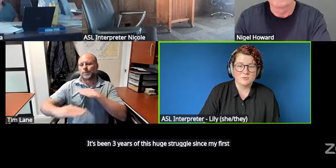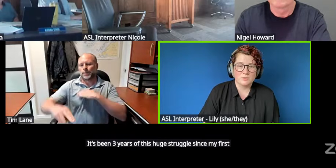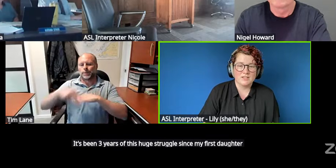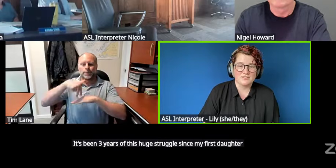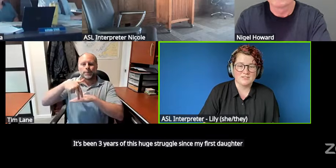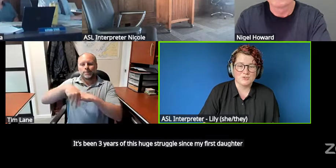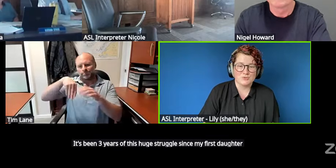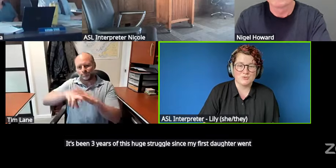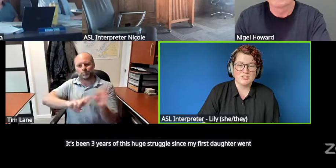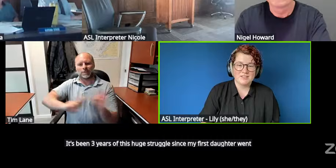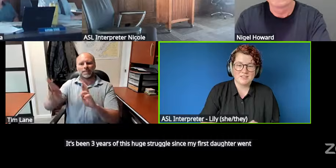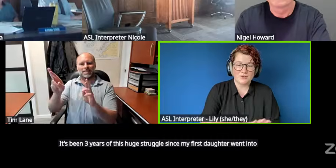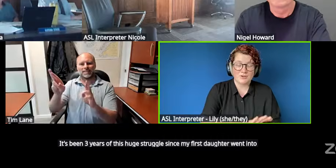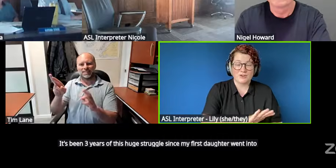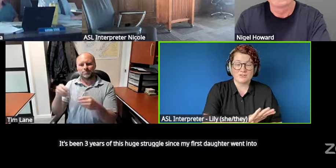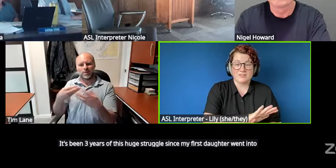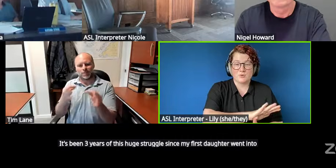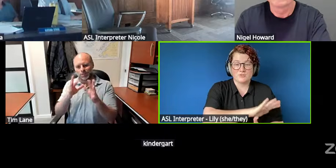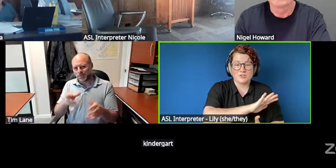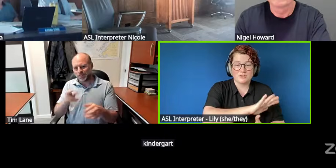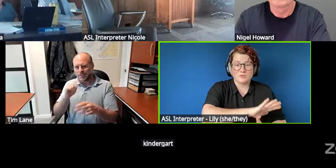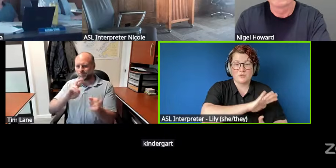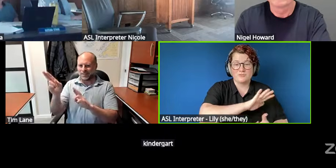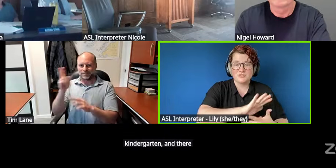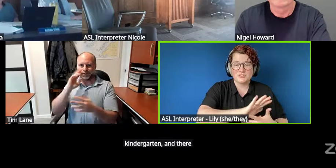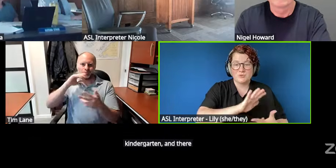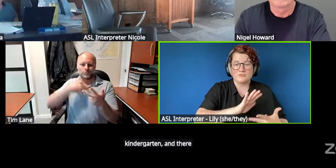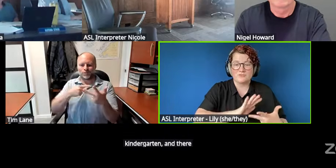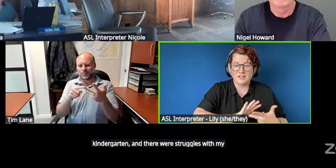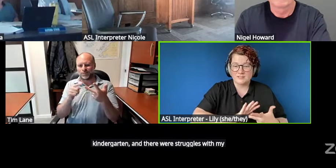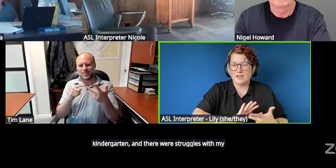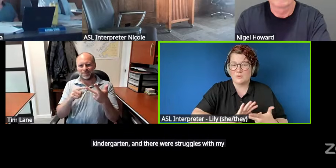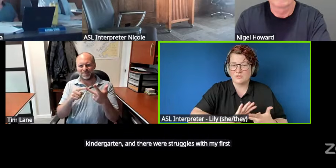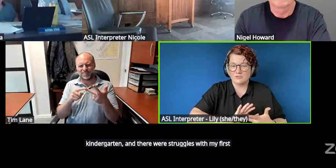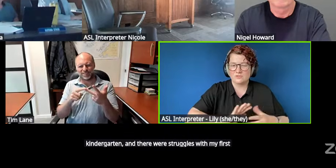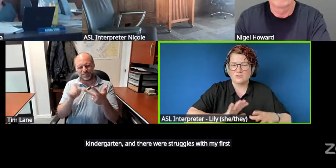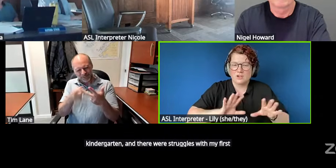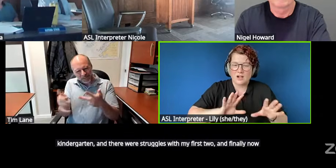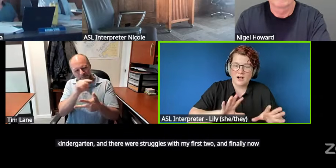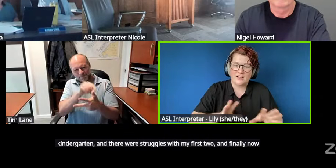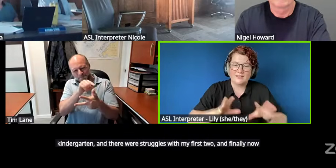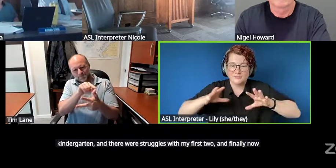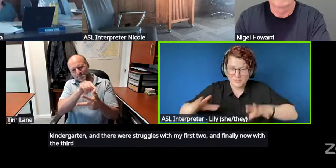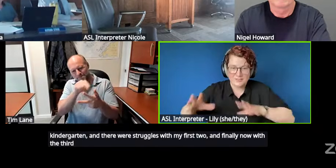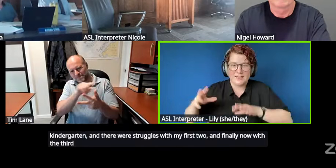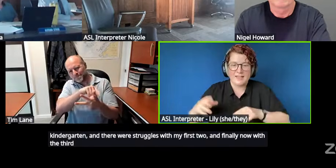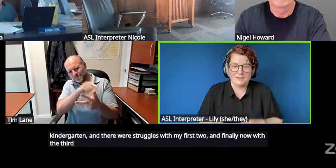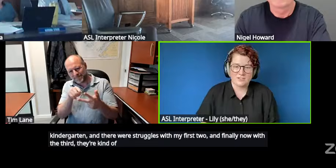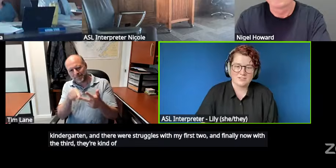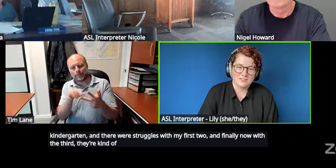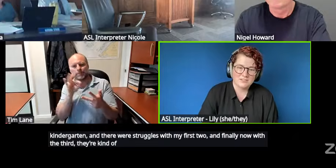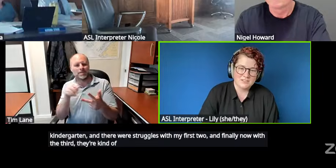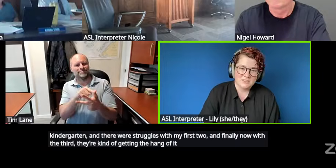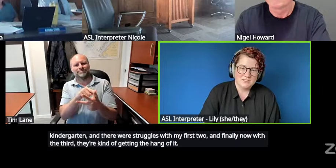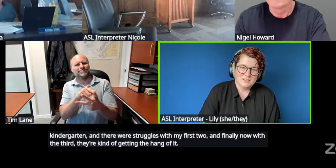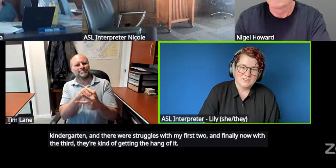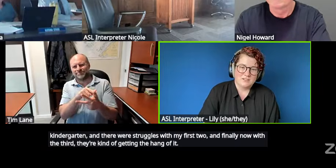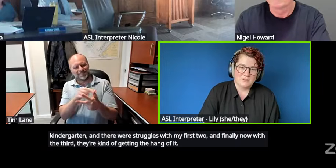daughter went into kindergarten, and there were struggles with my first two, and finally now with the third, they're kind of getting the hang of